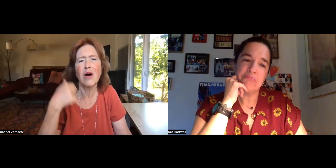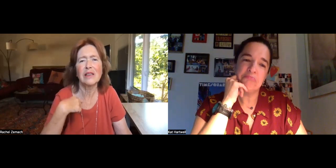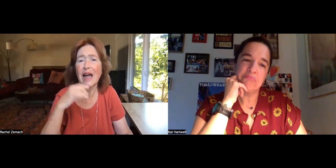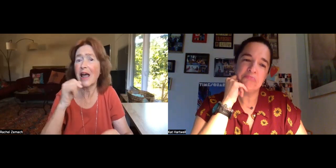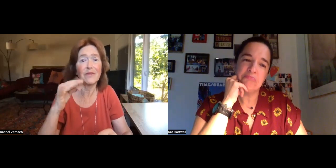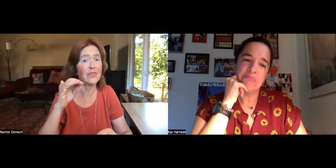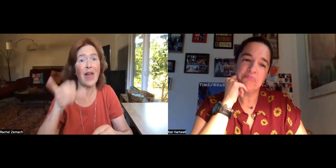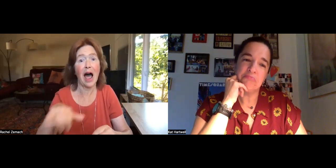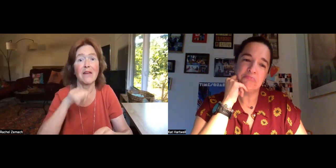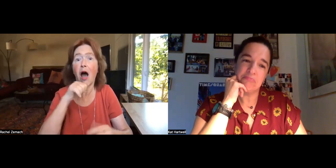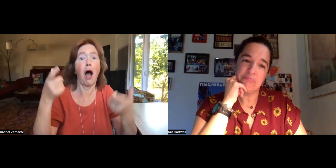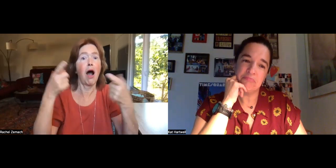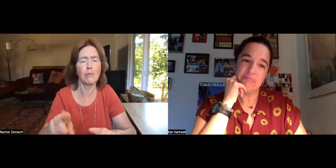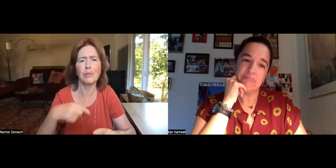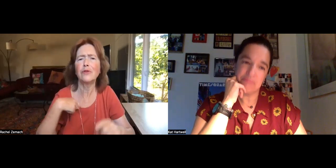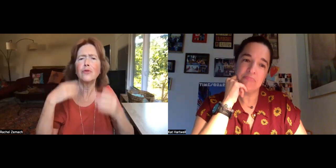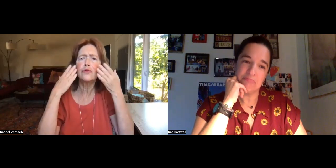Because if that number,